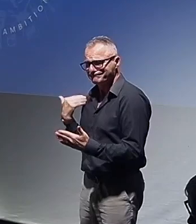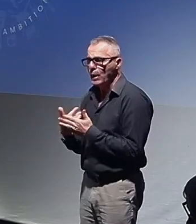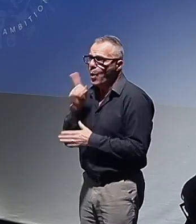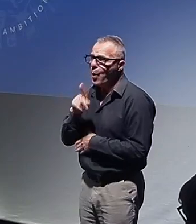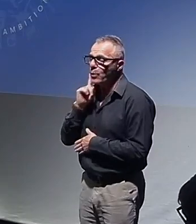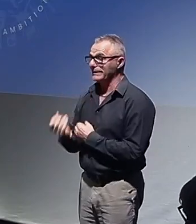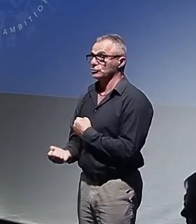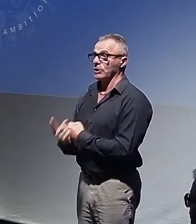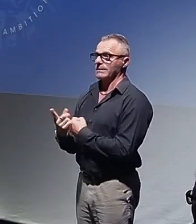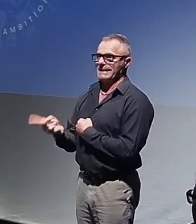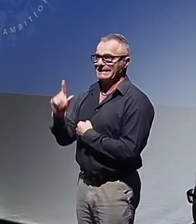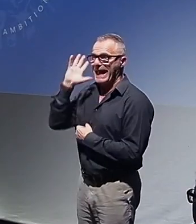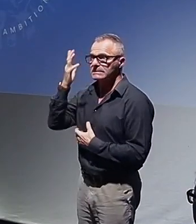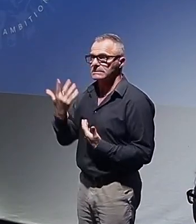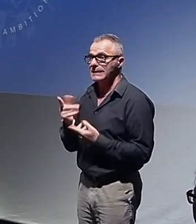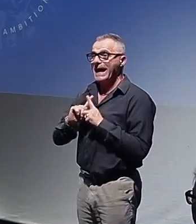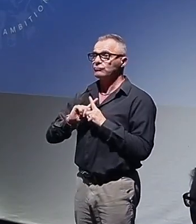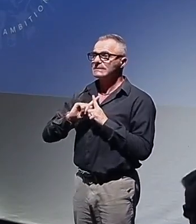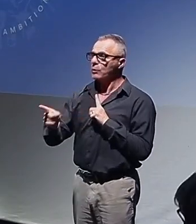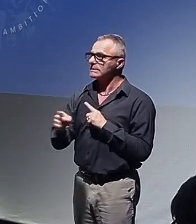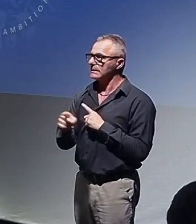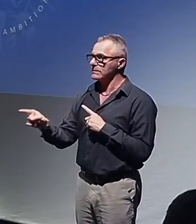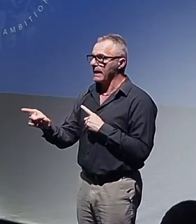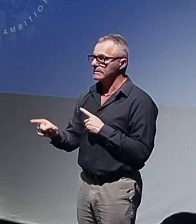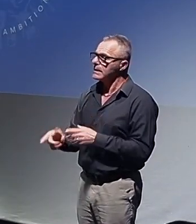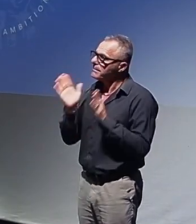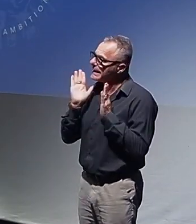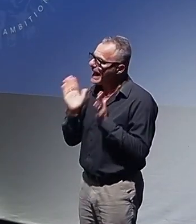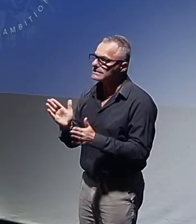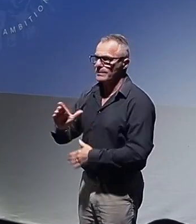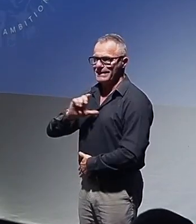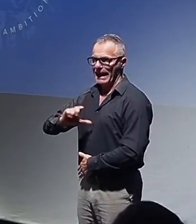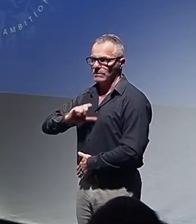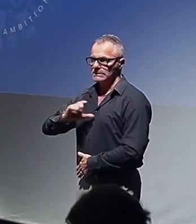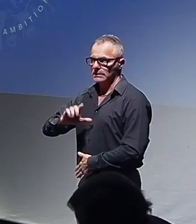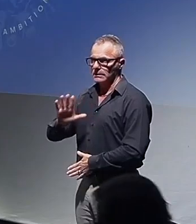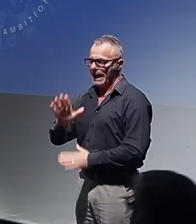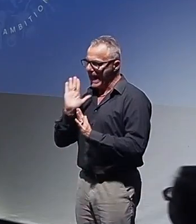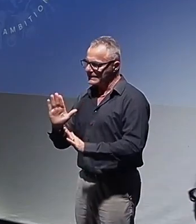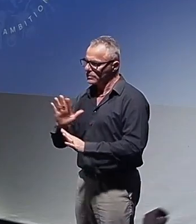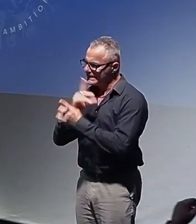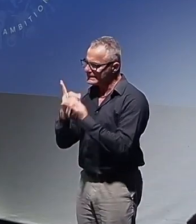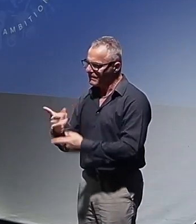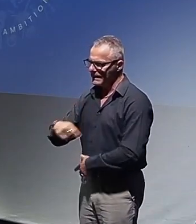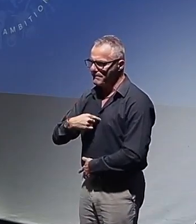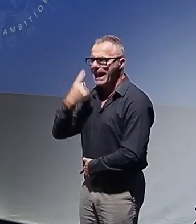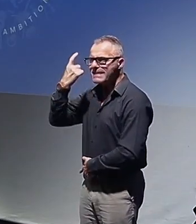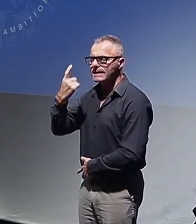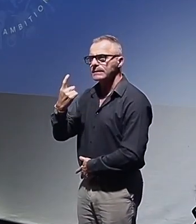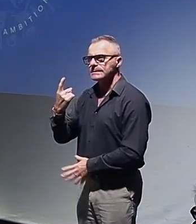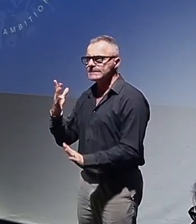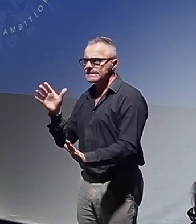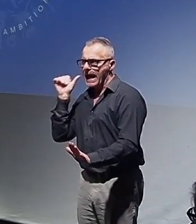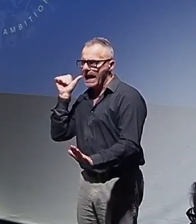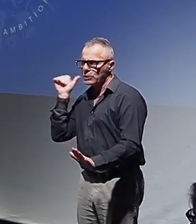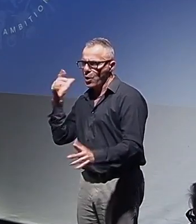chance and accident and responding to that. But it has to be the character, fundamentally. It has to be something that I think I know